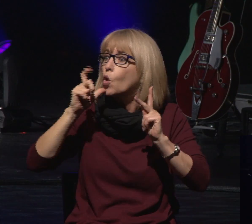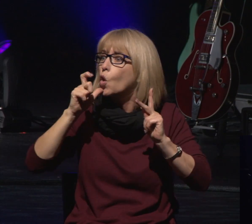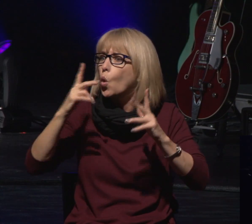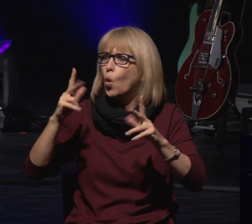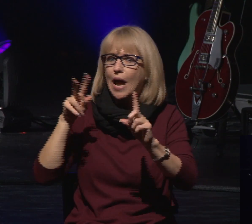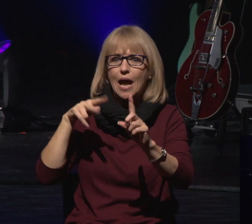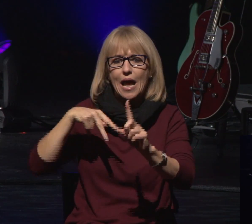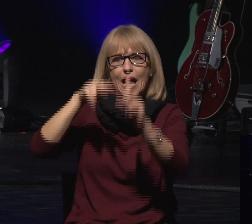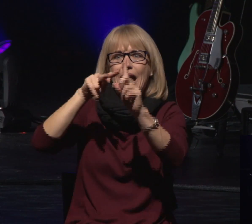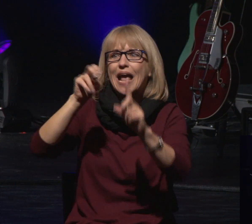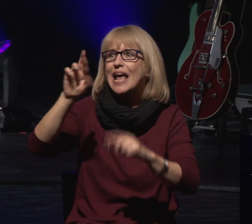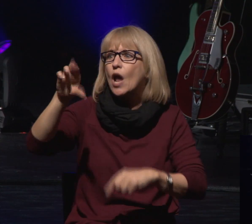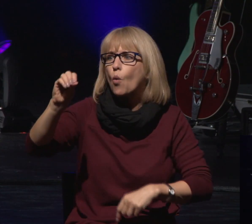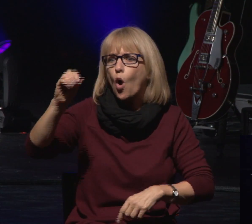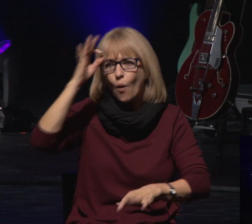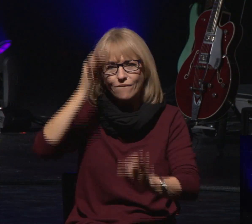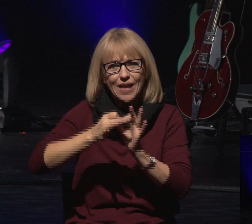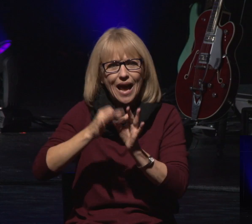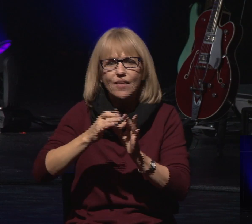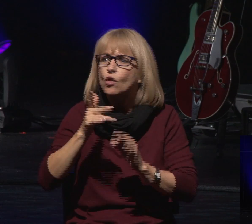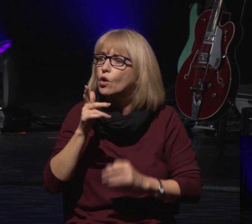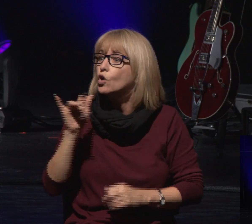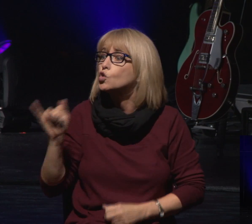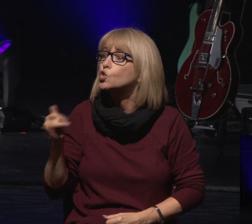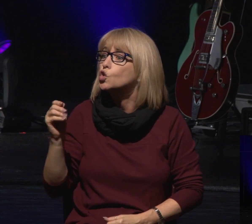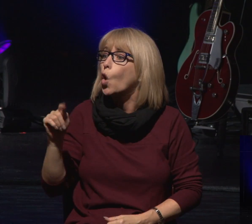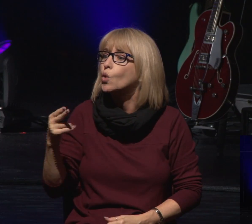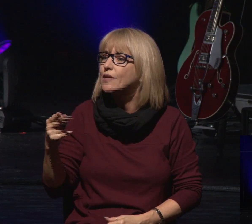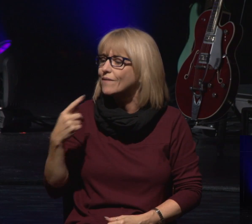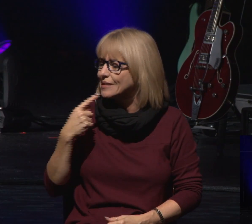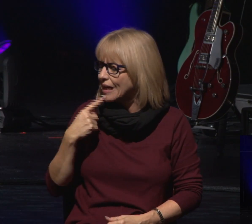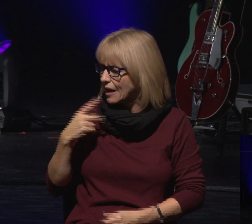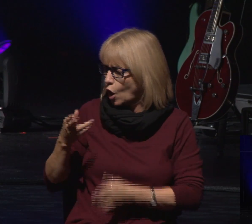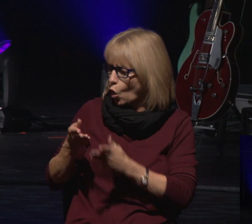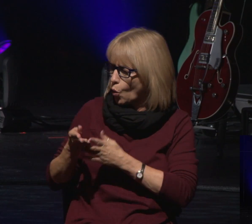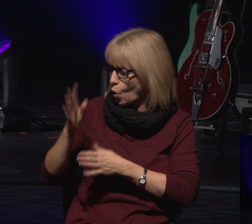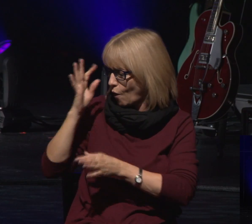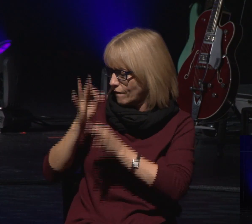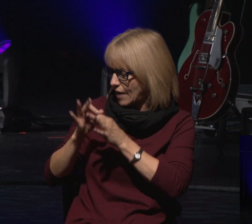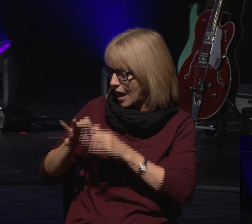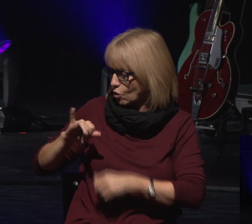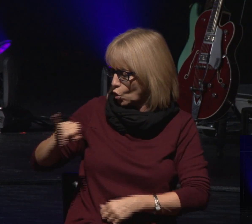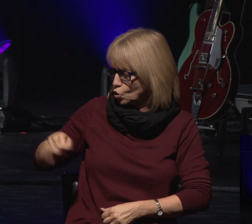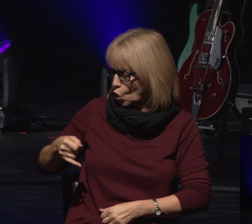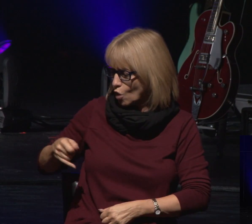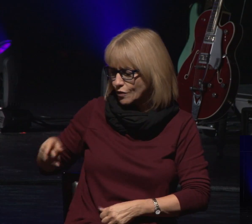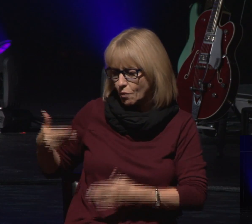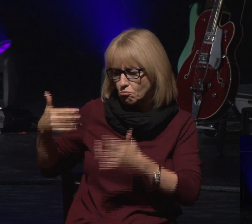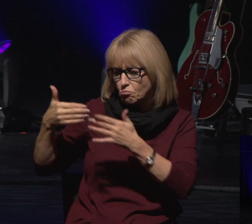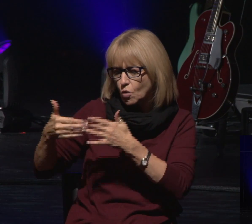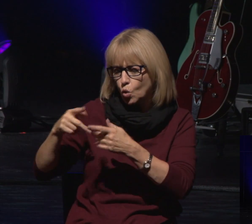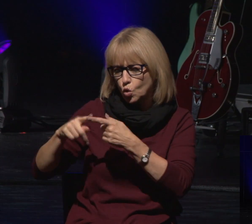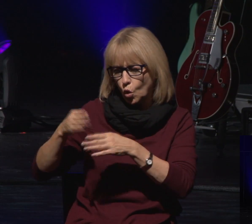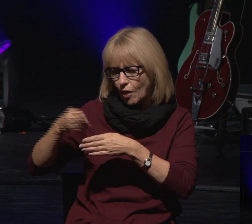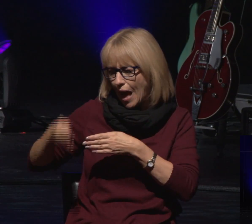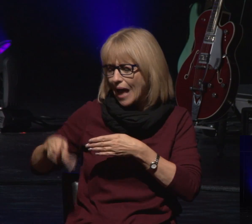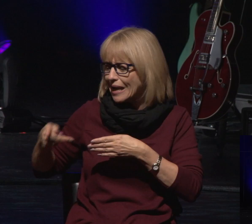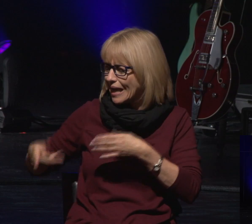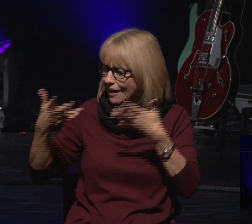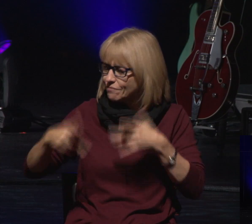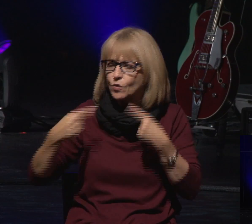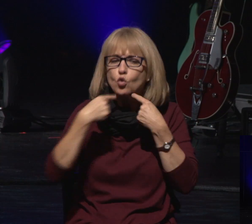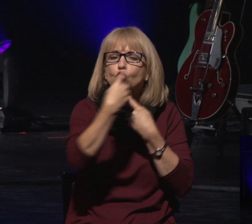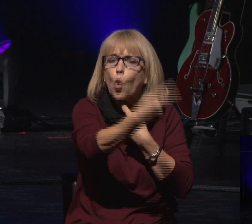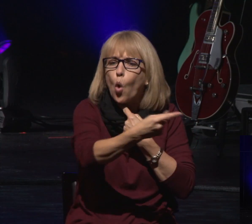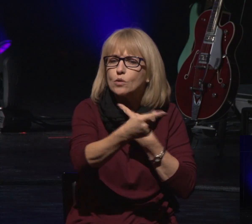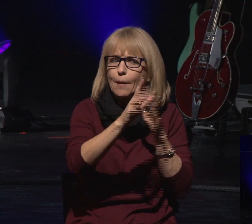their faith statements, says this about Joseph. By faith, Joseph, when his end was near, spoke about the exodus of the Israelites from